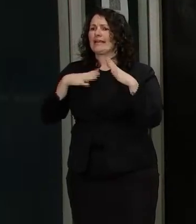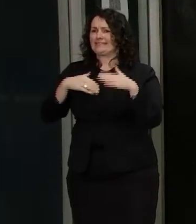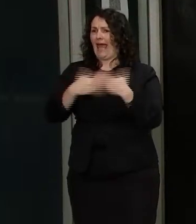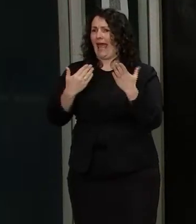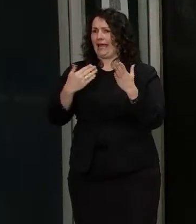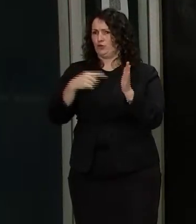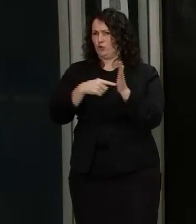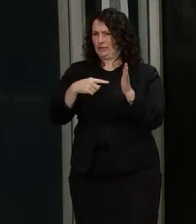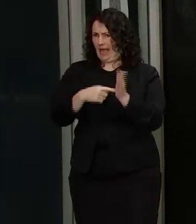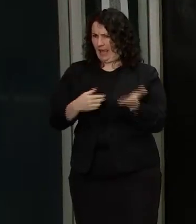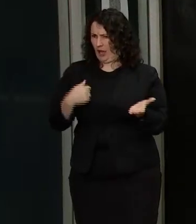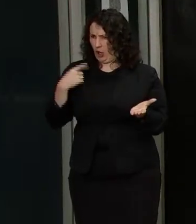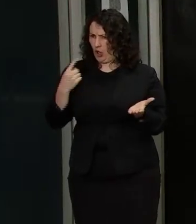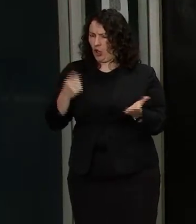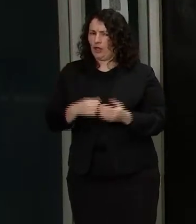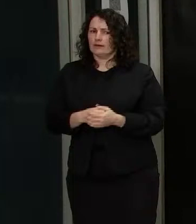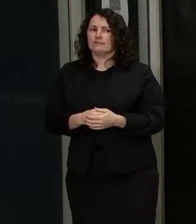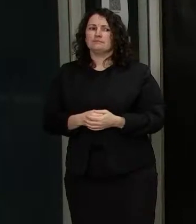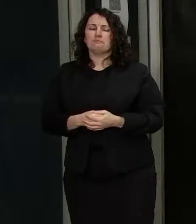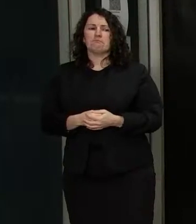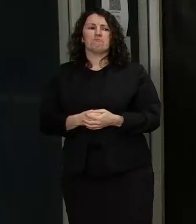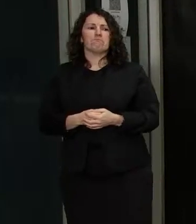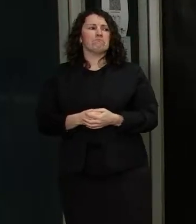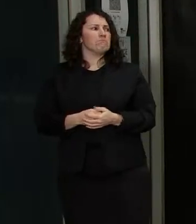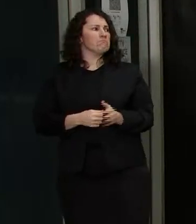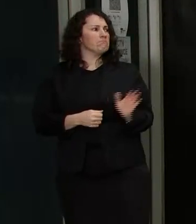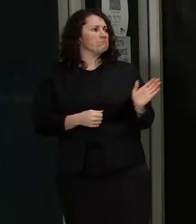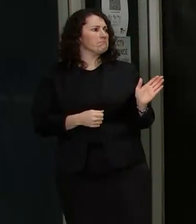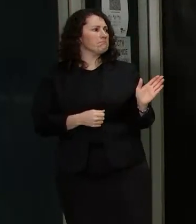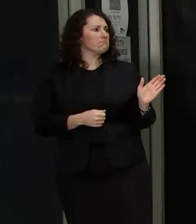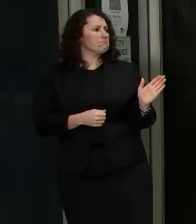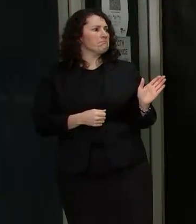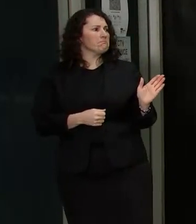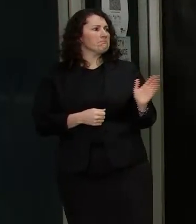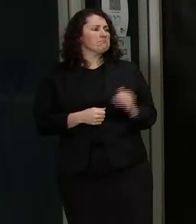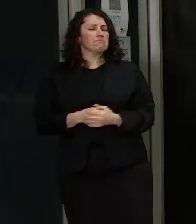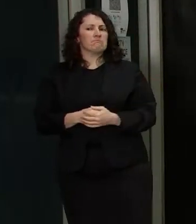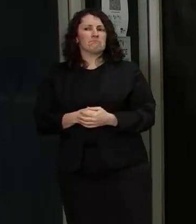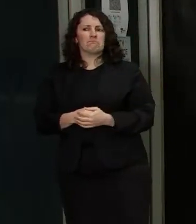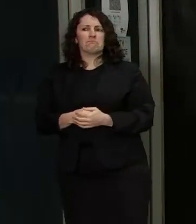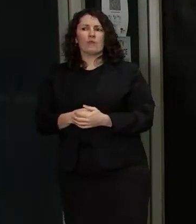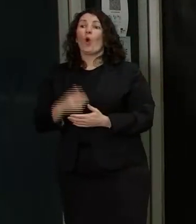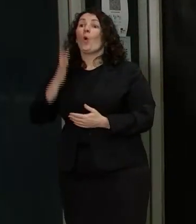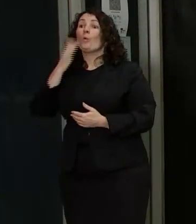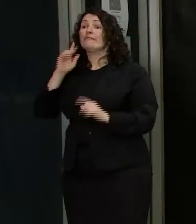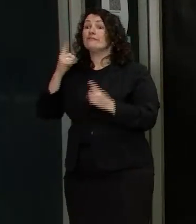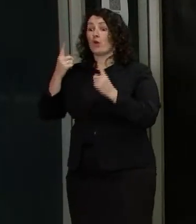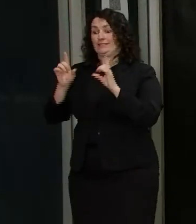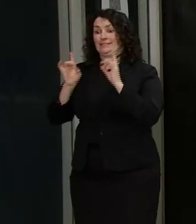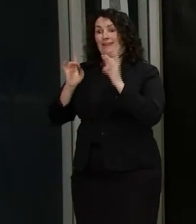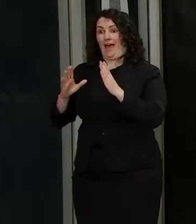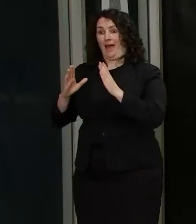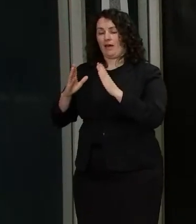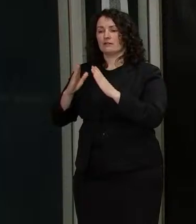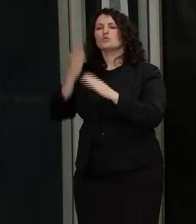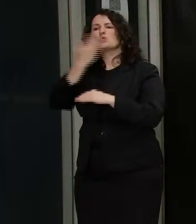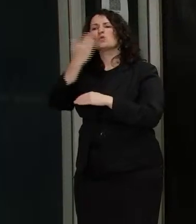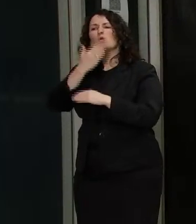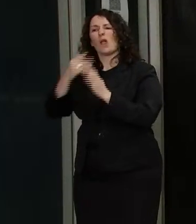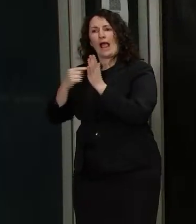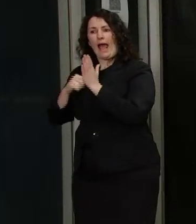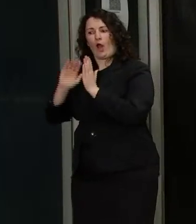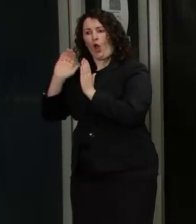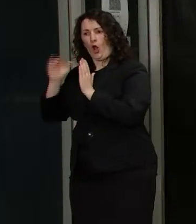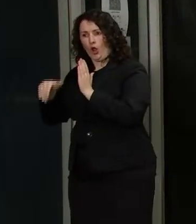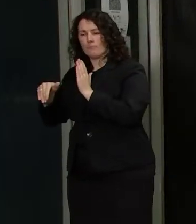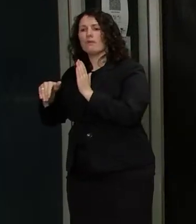to schools going into remote learning. There's no statewide pupil-free day or metropolitan-wide